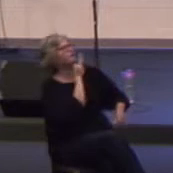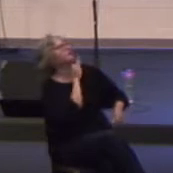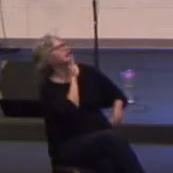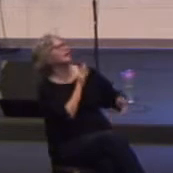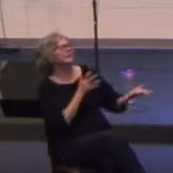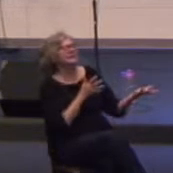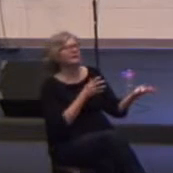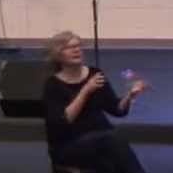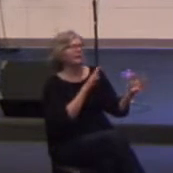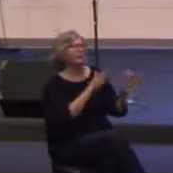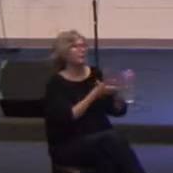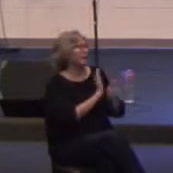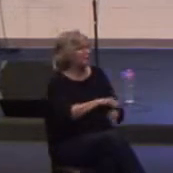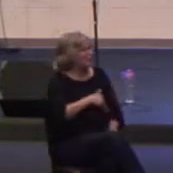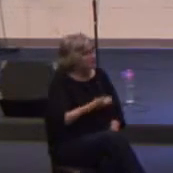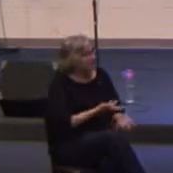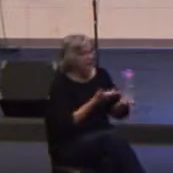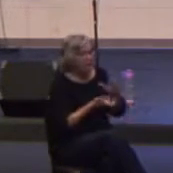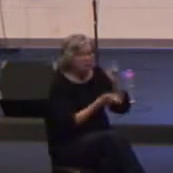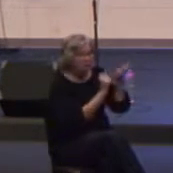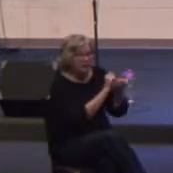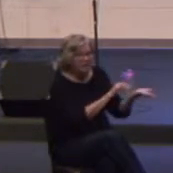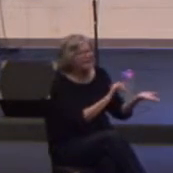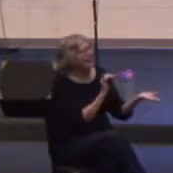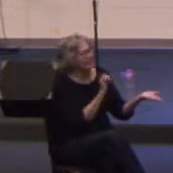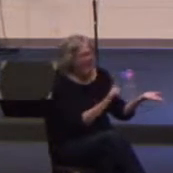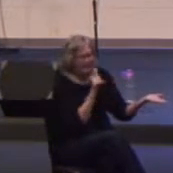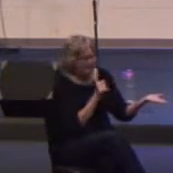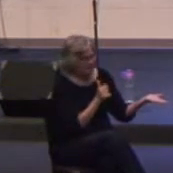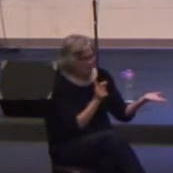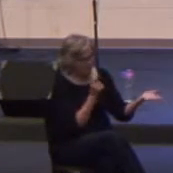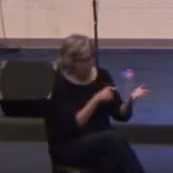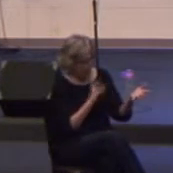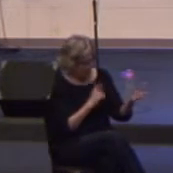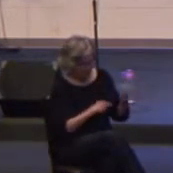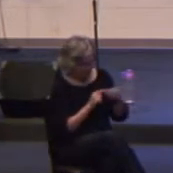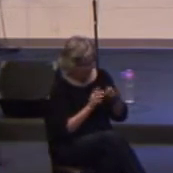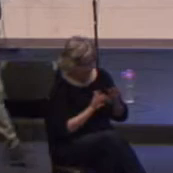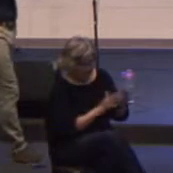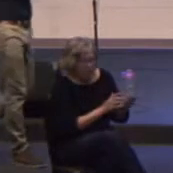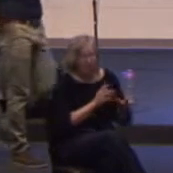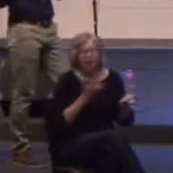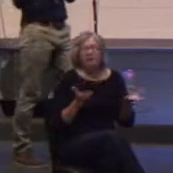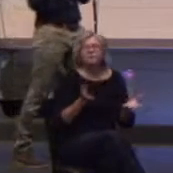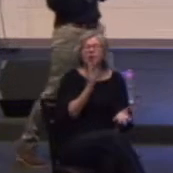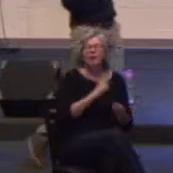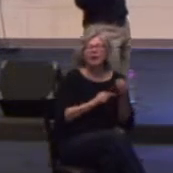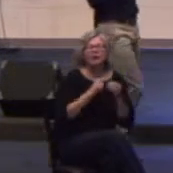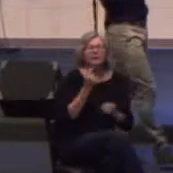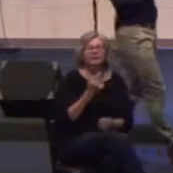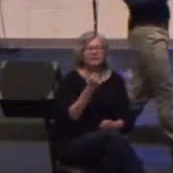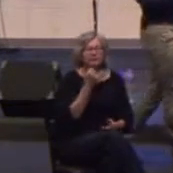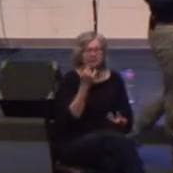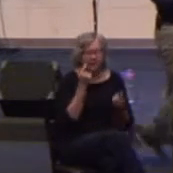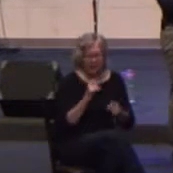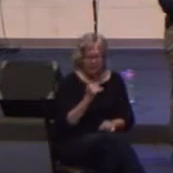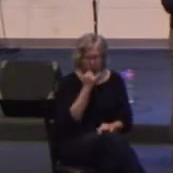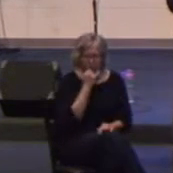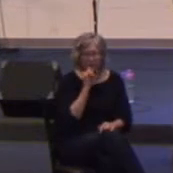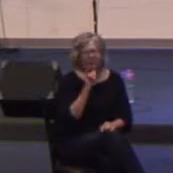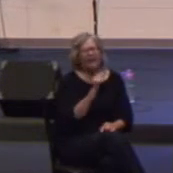even be upset and want to change things. I'm not talking about that. What I'm talking about is when something does go wrong, I'm talking about